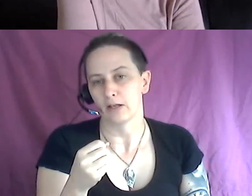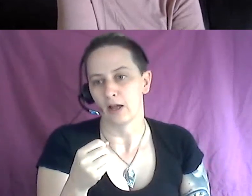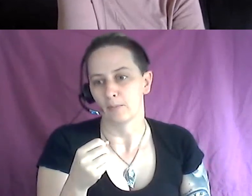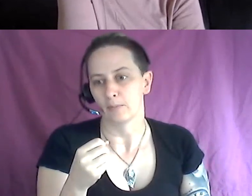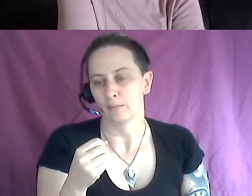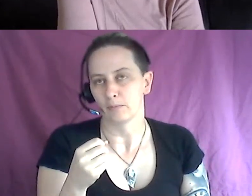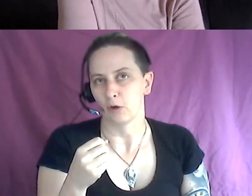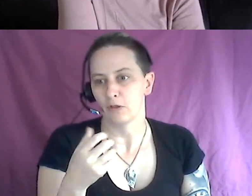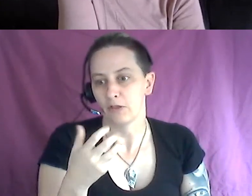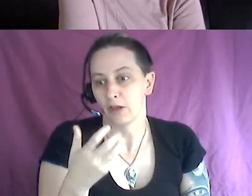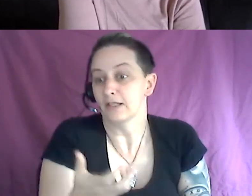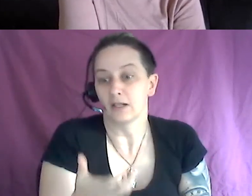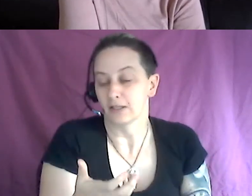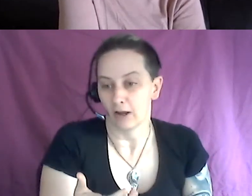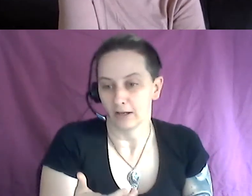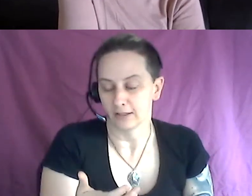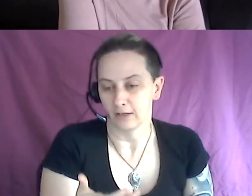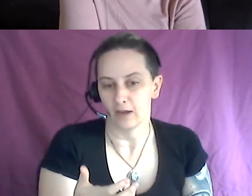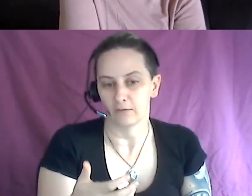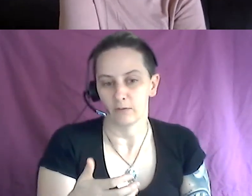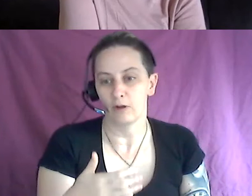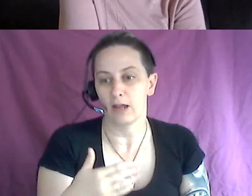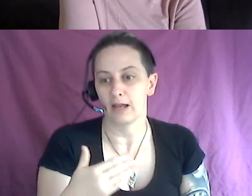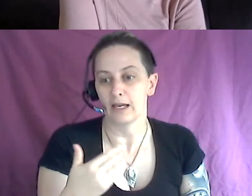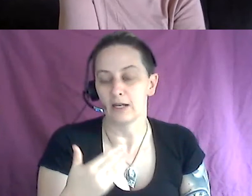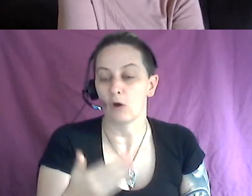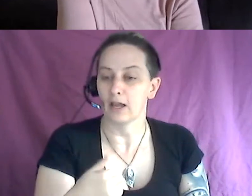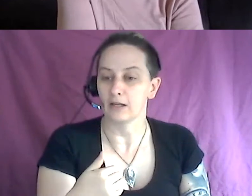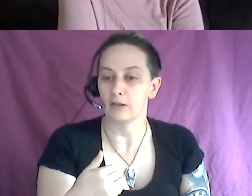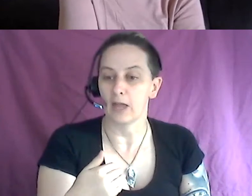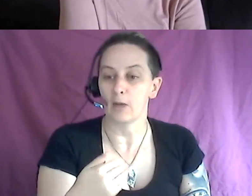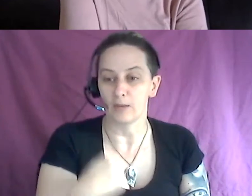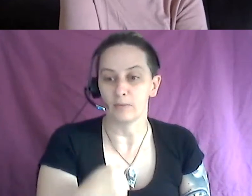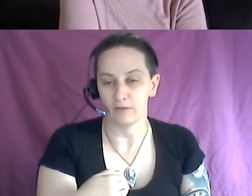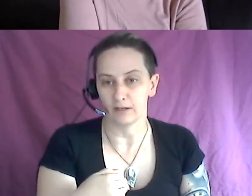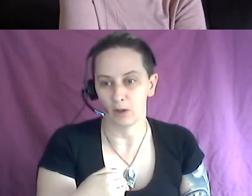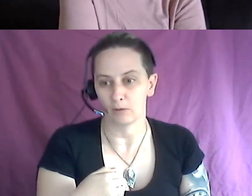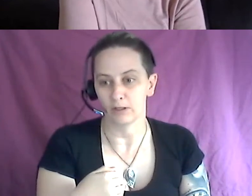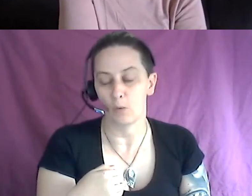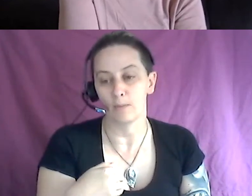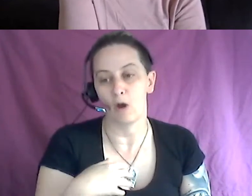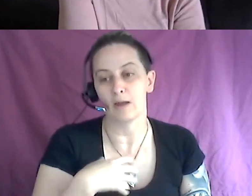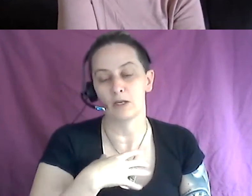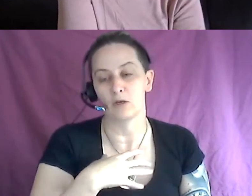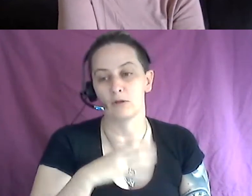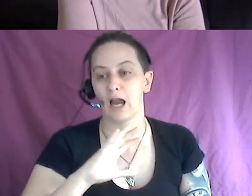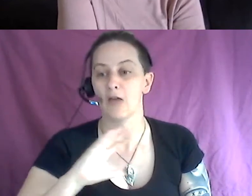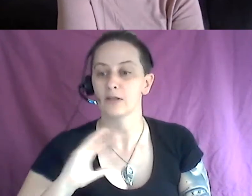However, there isn't a sign, as I said, for every word, and in Auslan that would then be finger spelt. So we might be using